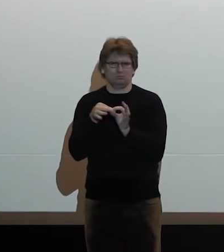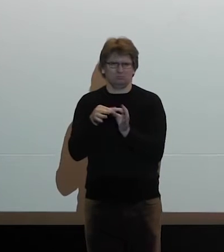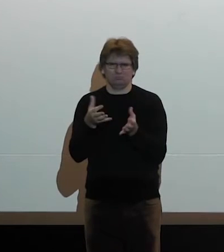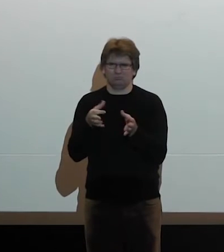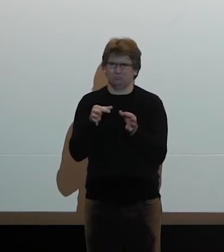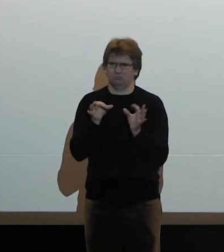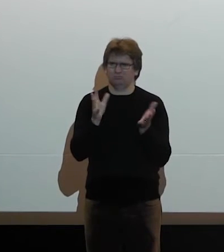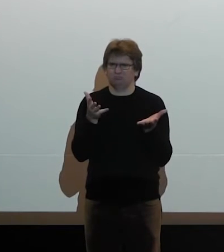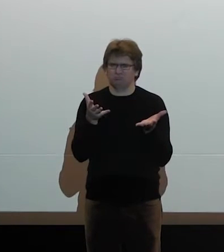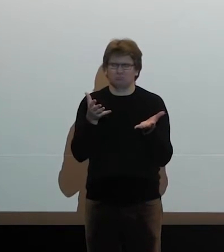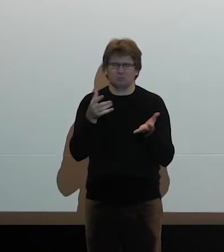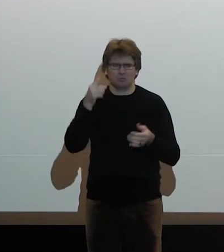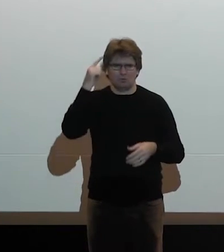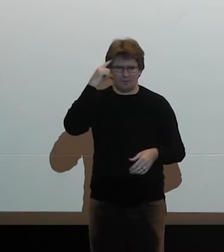language?